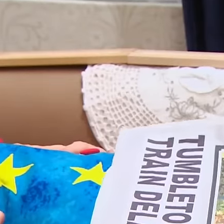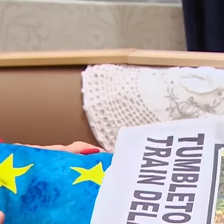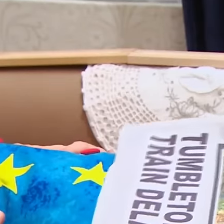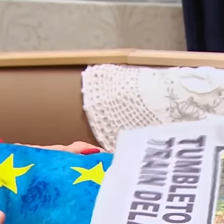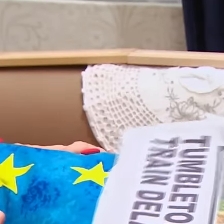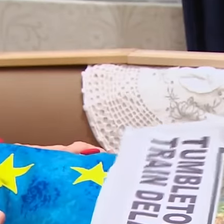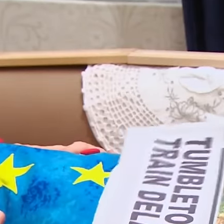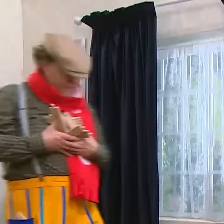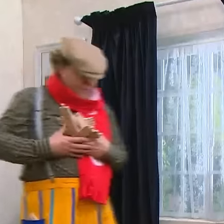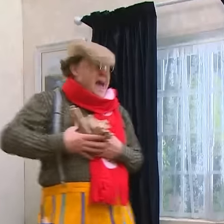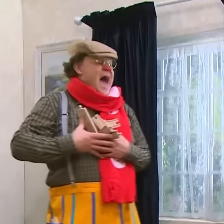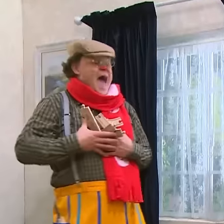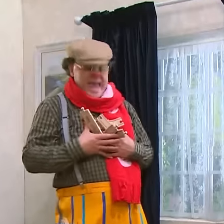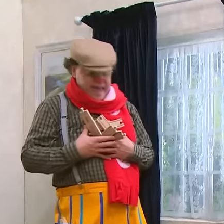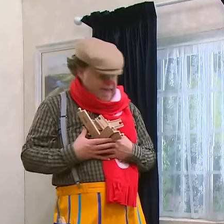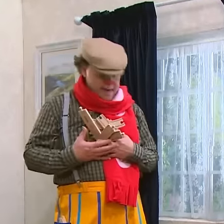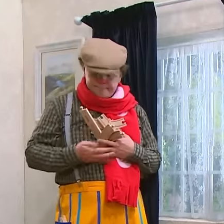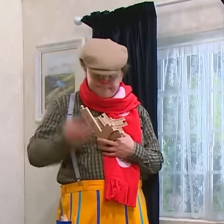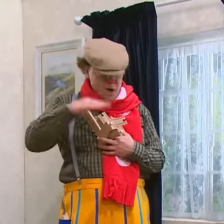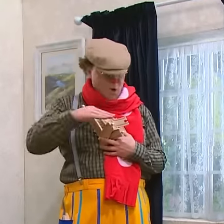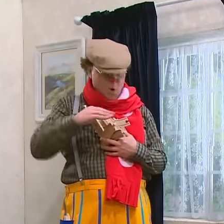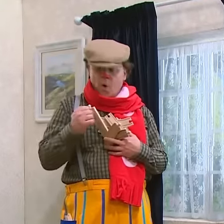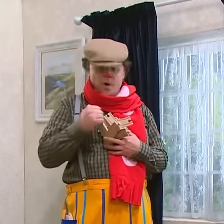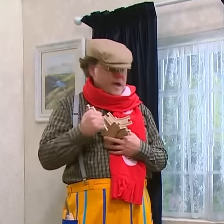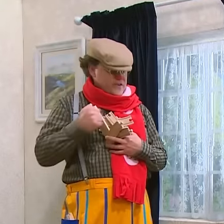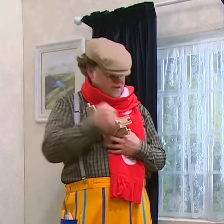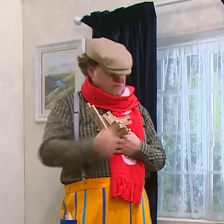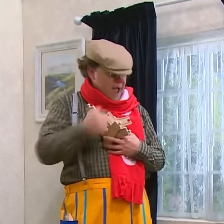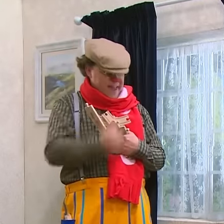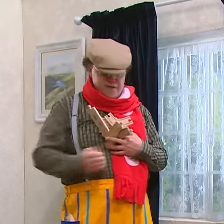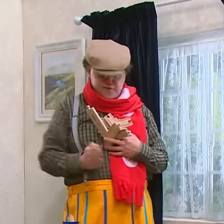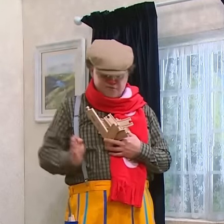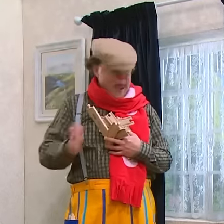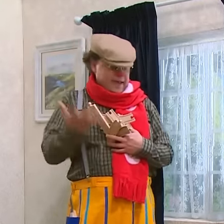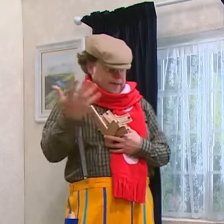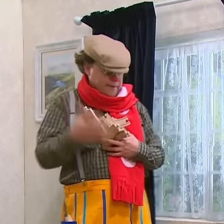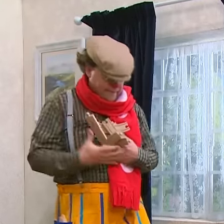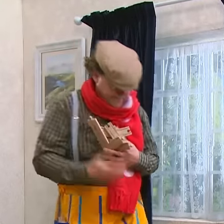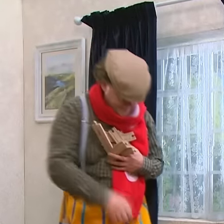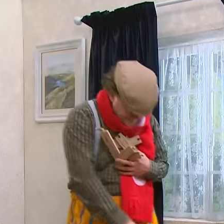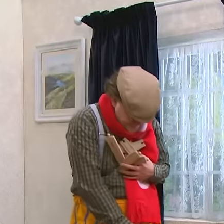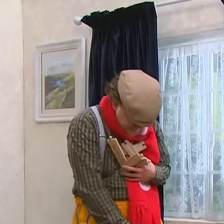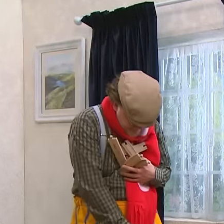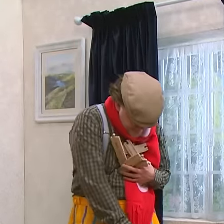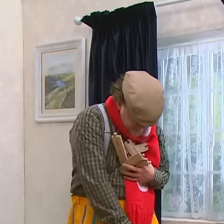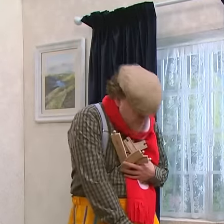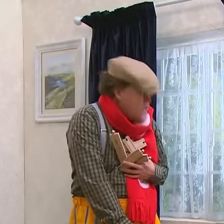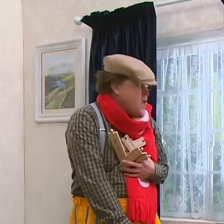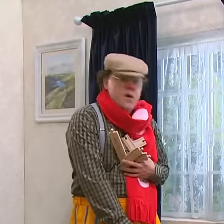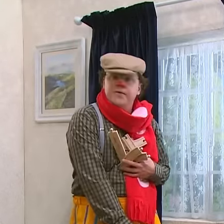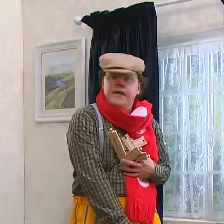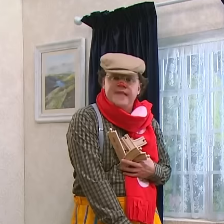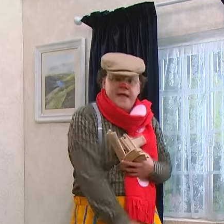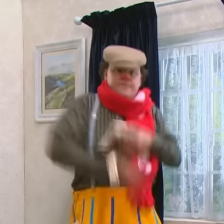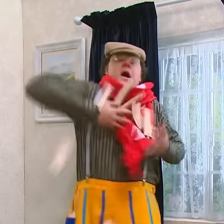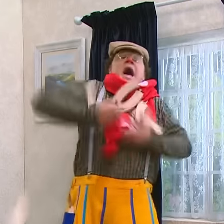Right, I'm trying to put this today. More train track? Oh. Hello, Grandad Tumble. Who said that?